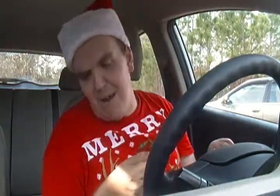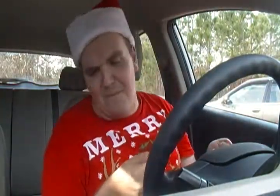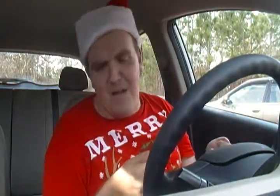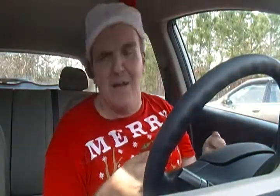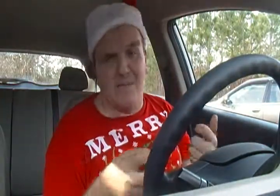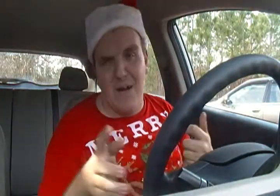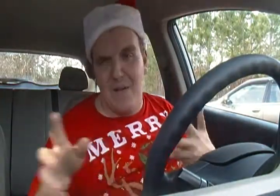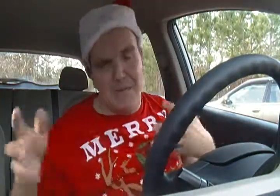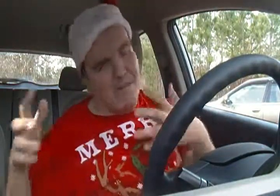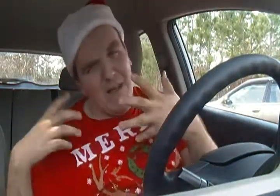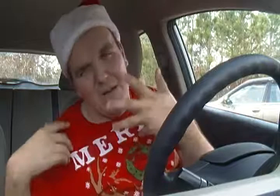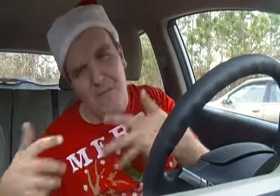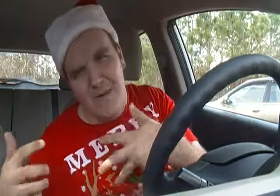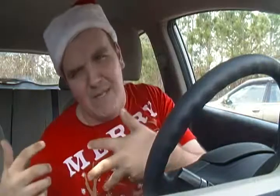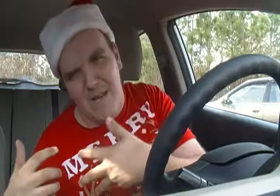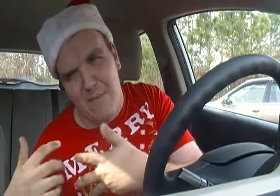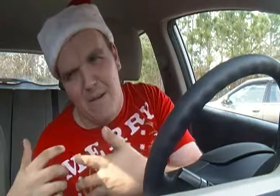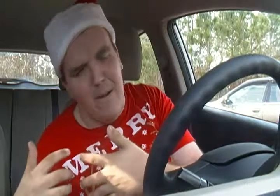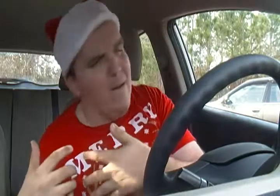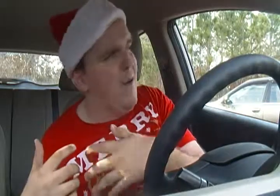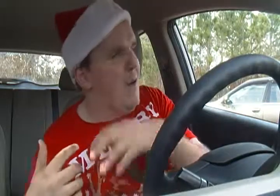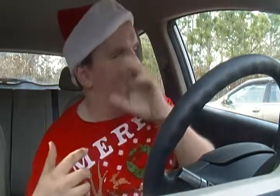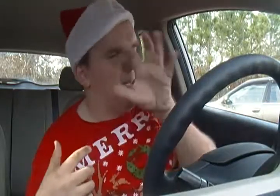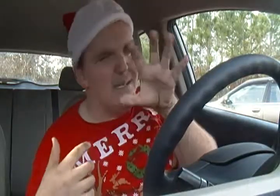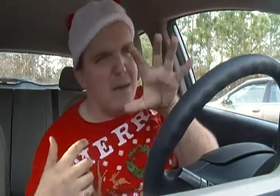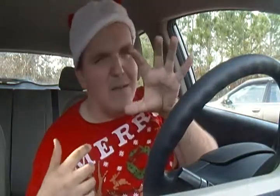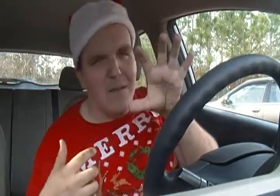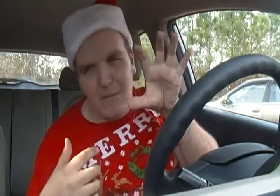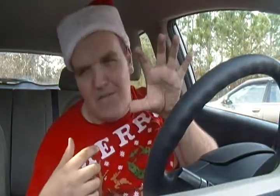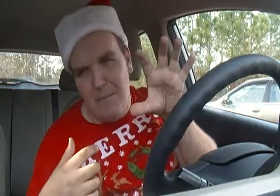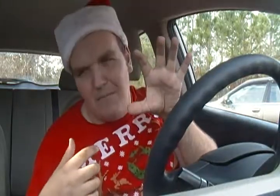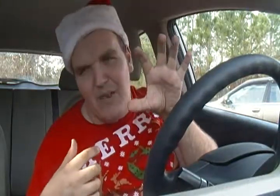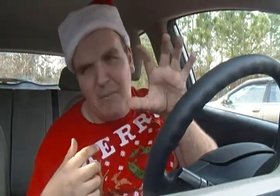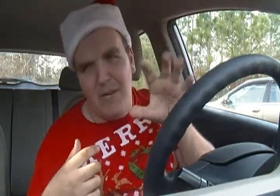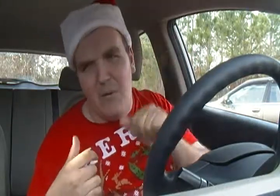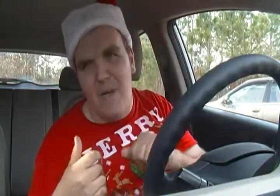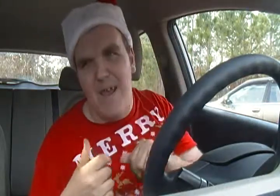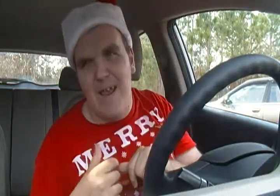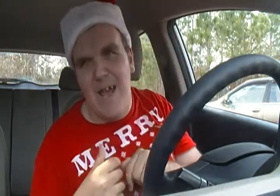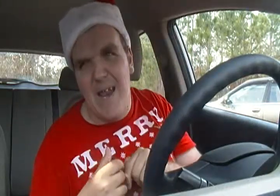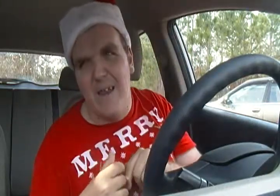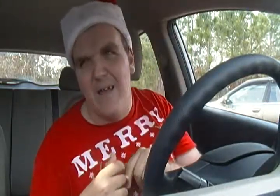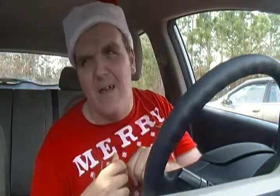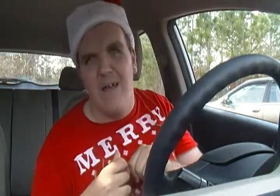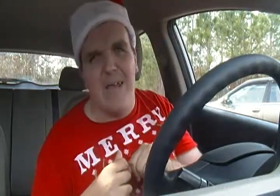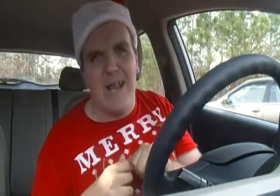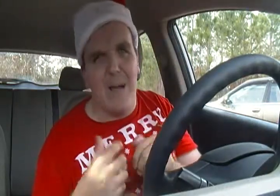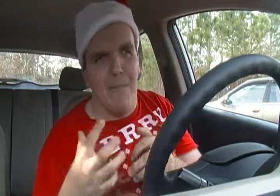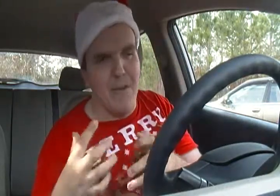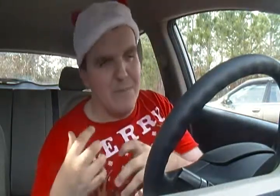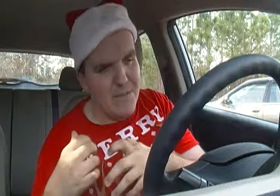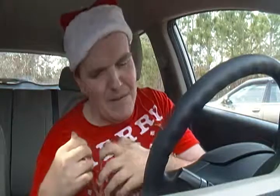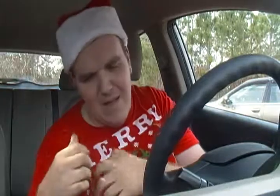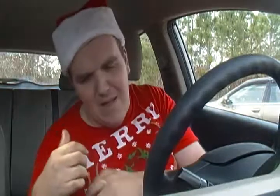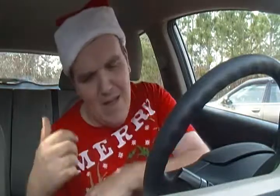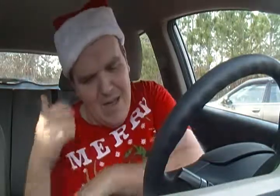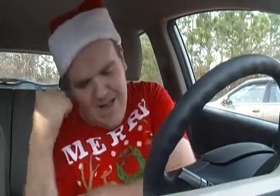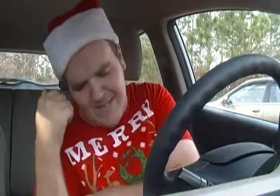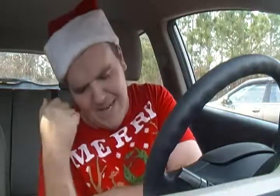get up and randy like them fell asleep with a with his uh little ziplin toy that he got in that he got for christmas and he's